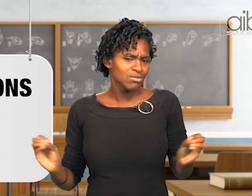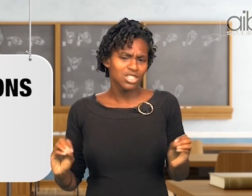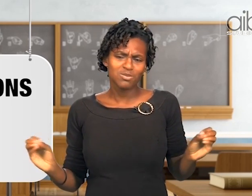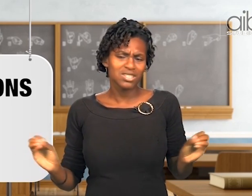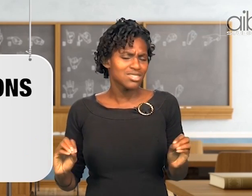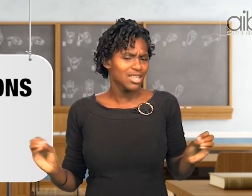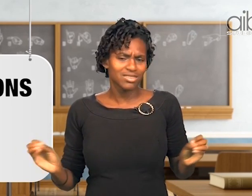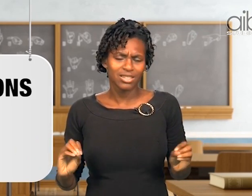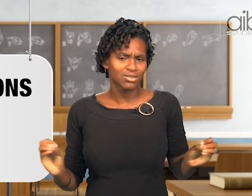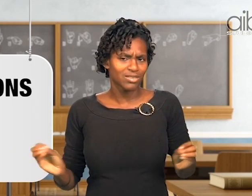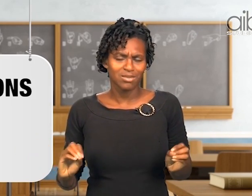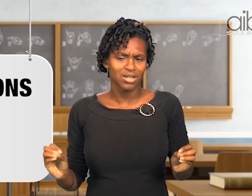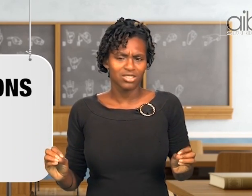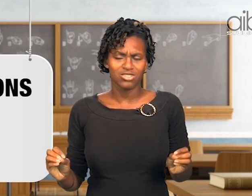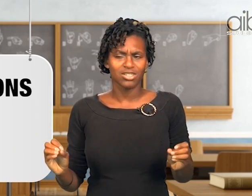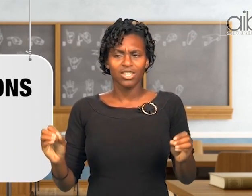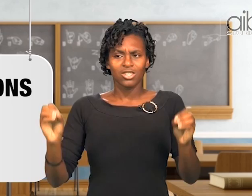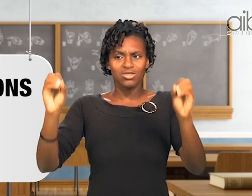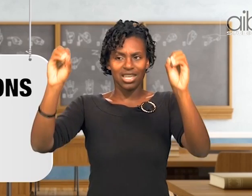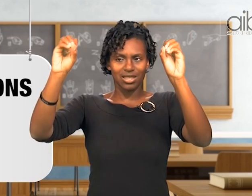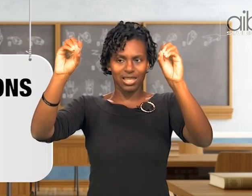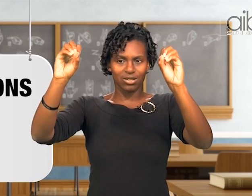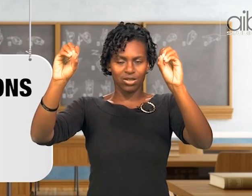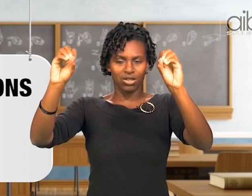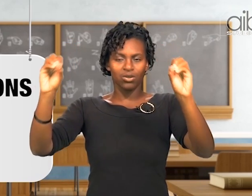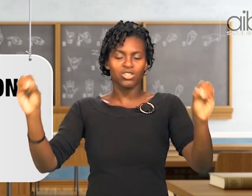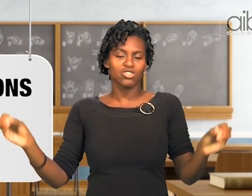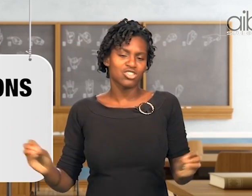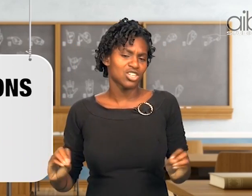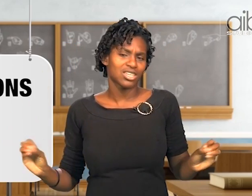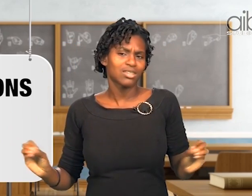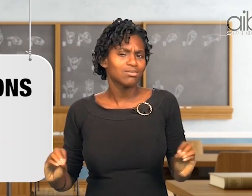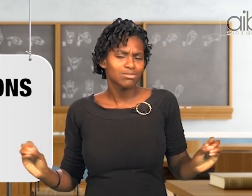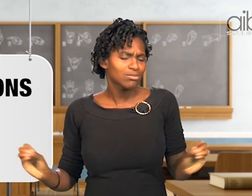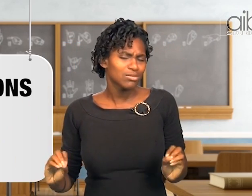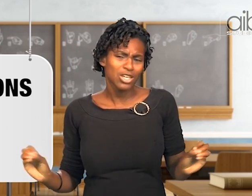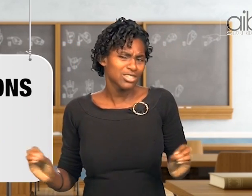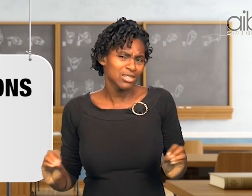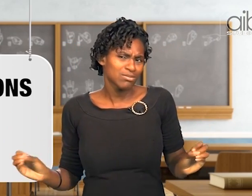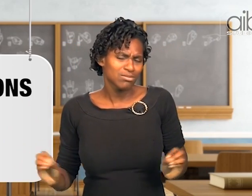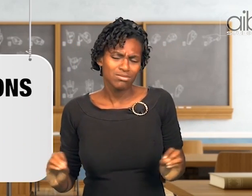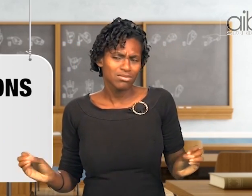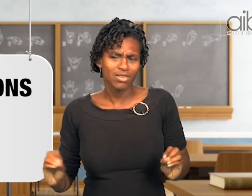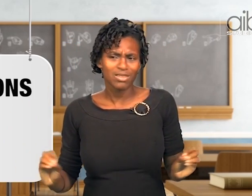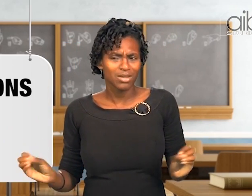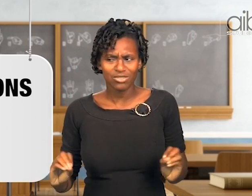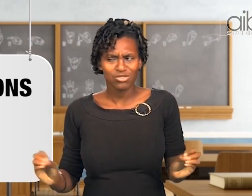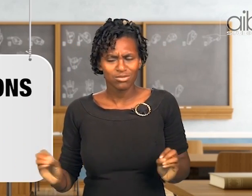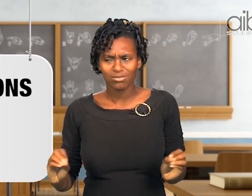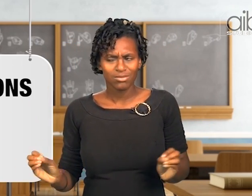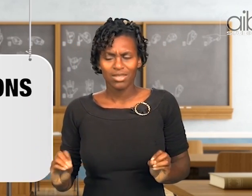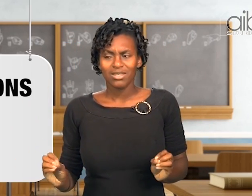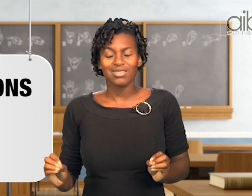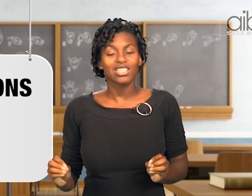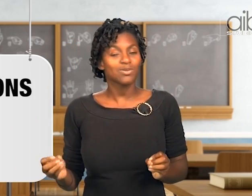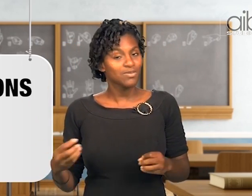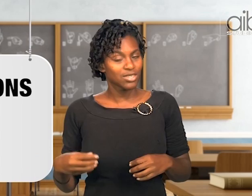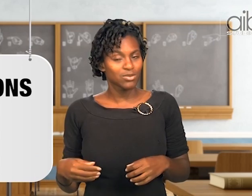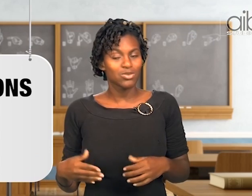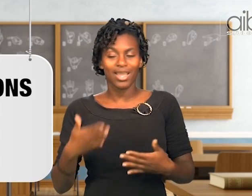This means nothing or nothing much. You take the letter O and you just shake it. Nothing, nothing much. So let's review. You